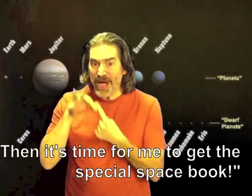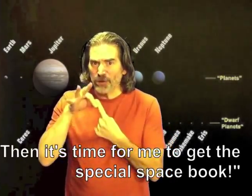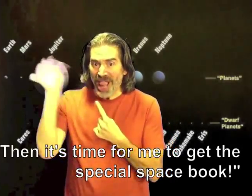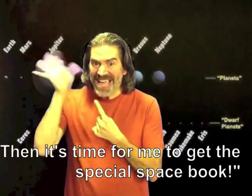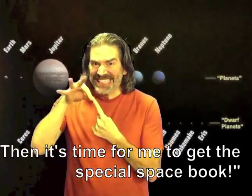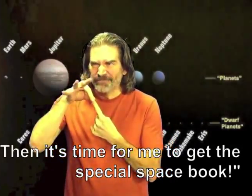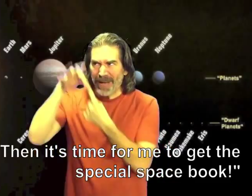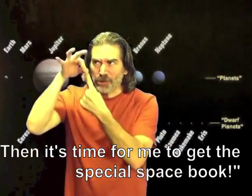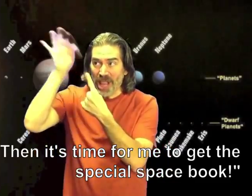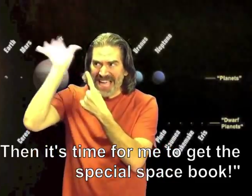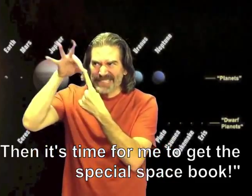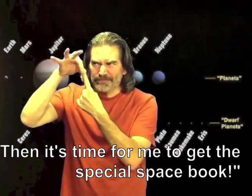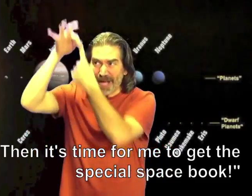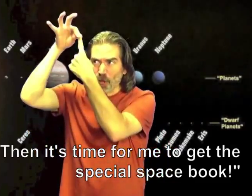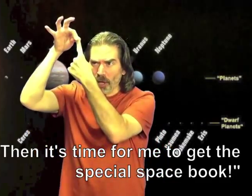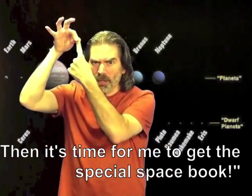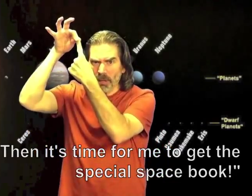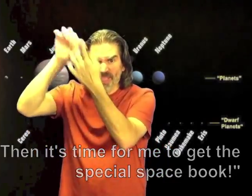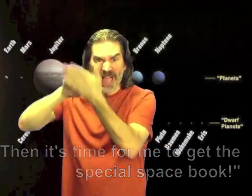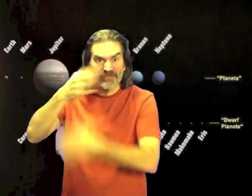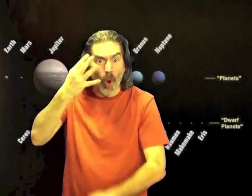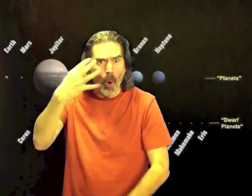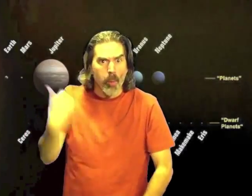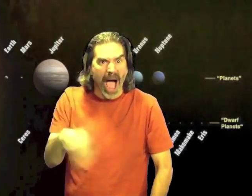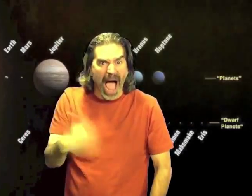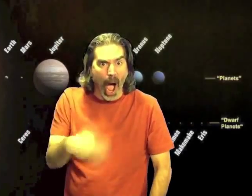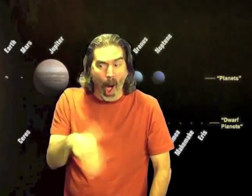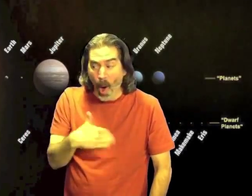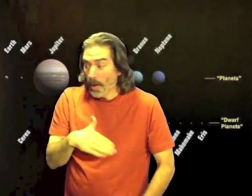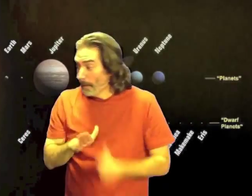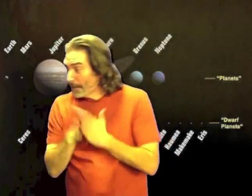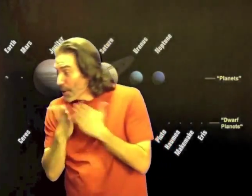time for me to read you the special book."